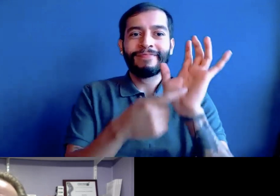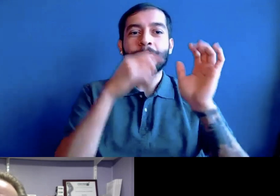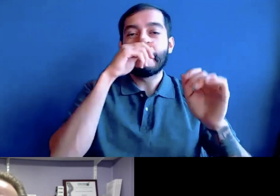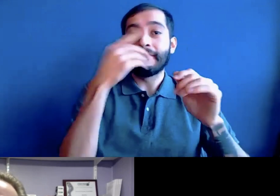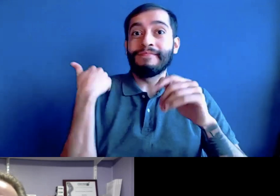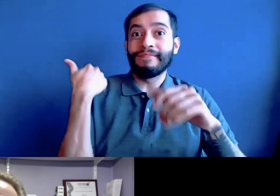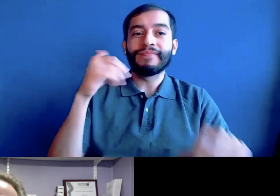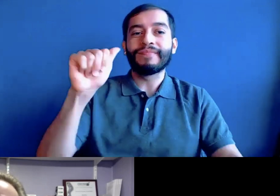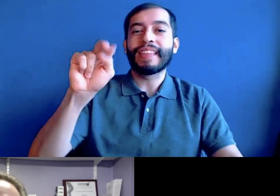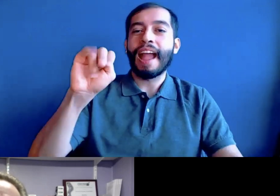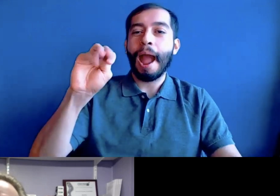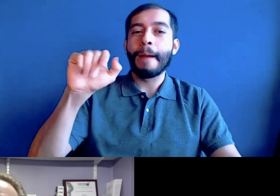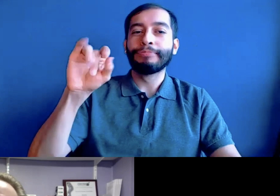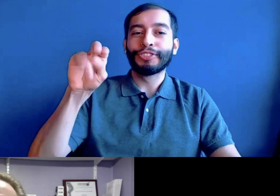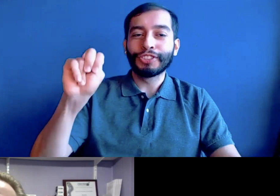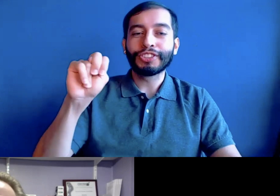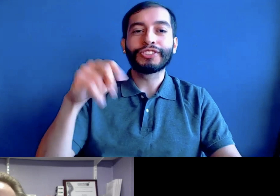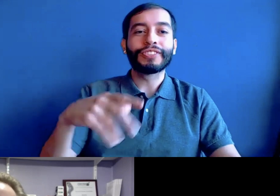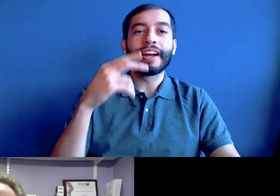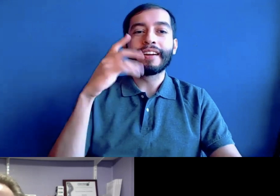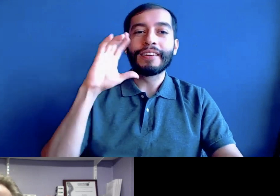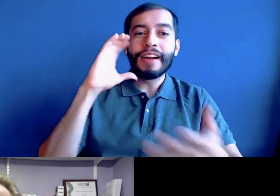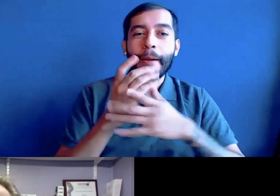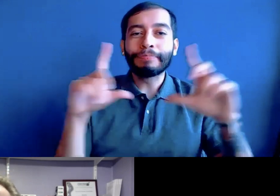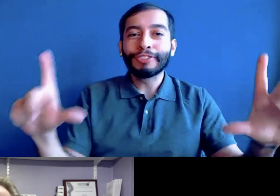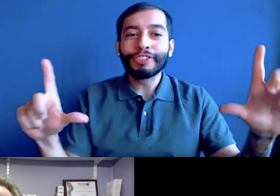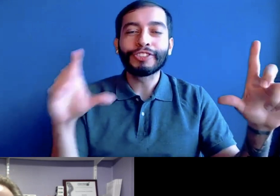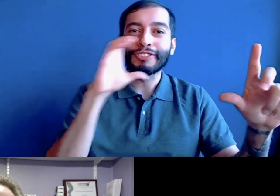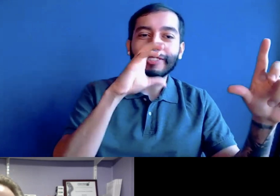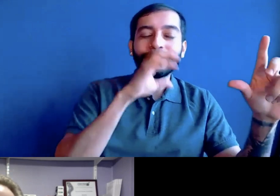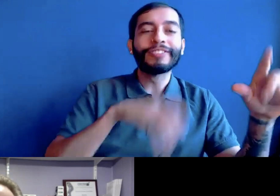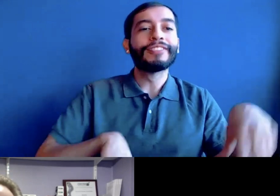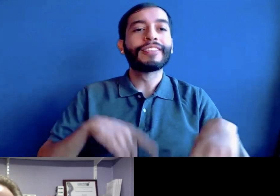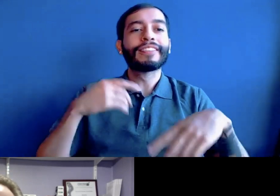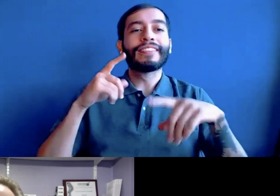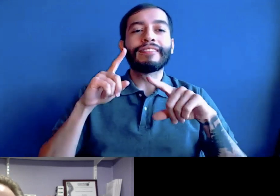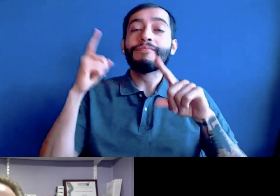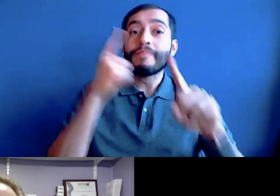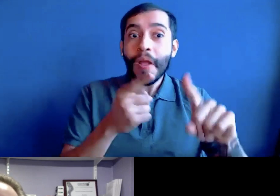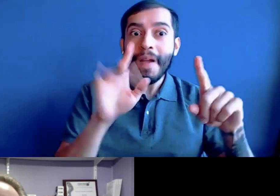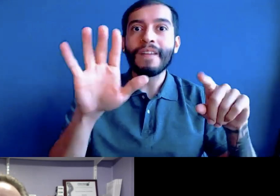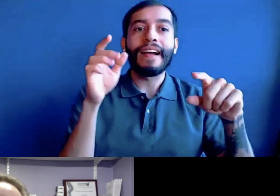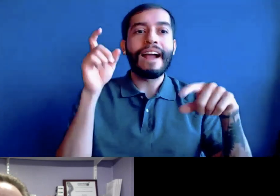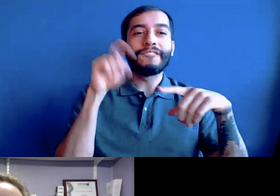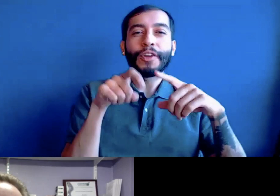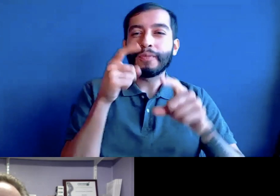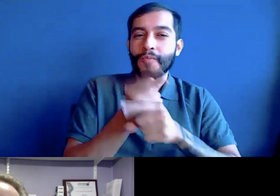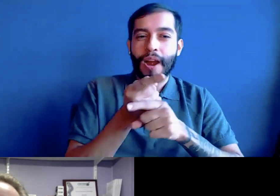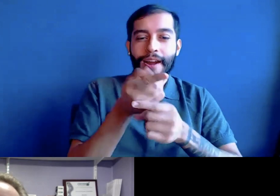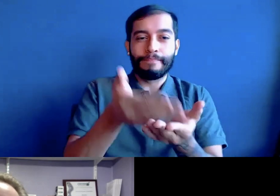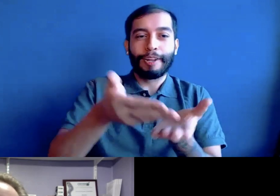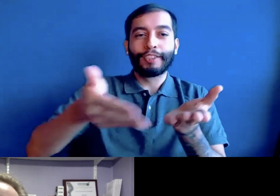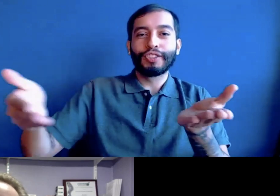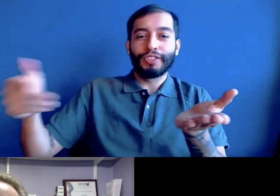work. So it's just finding the right material for each story. I love that. One of the neat things